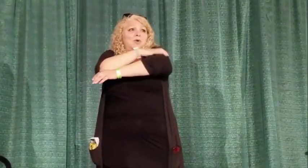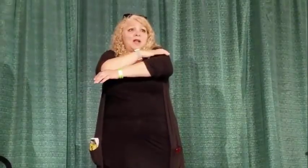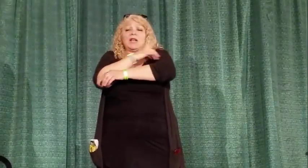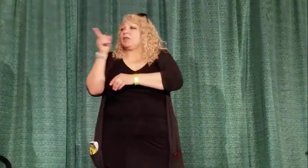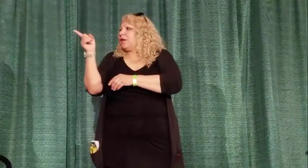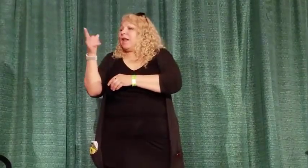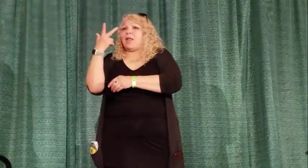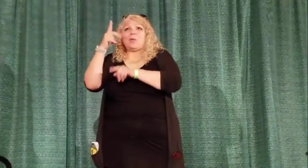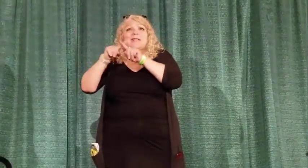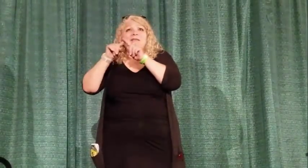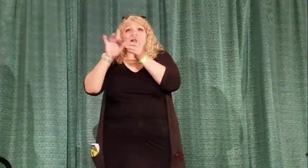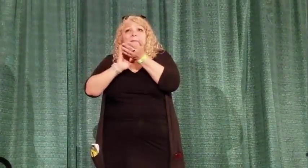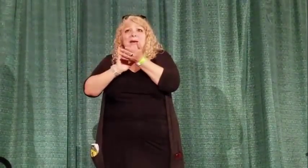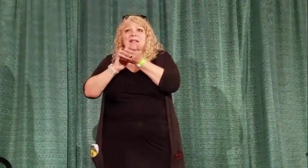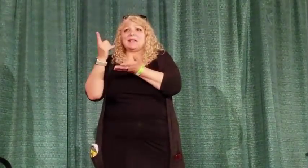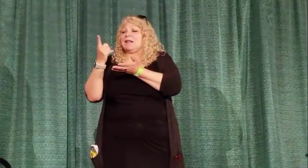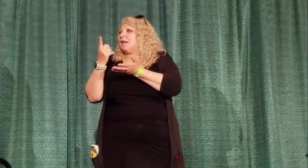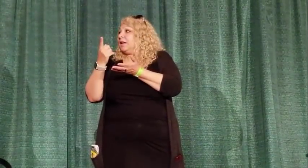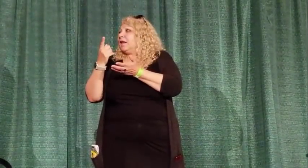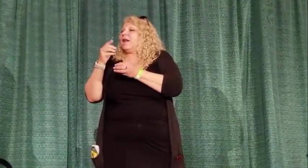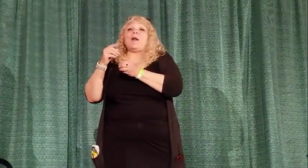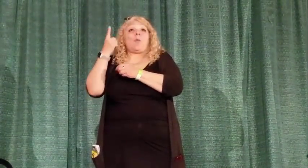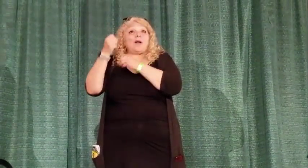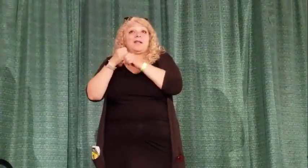pressure medications. Look at his blood pressure 1 year later on no medication.